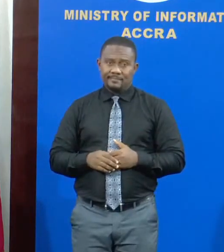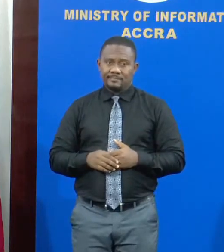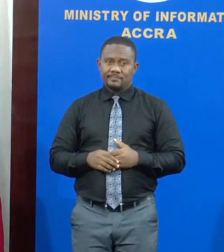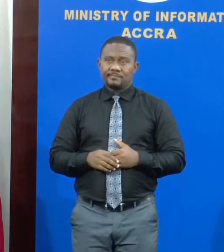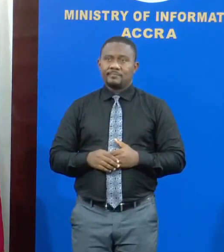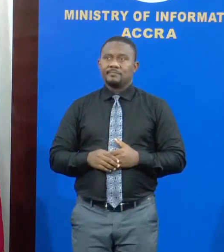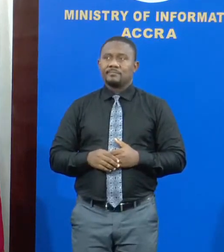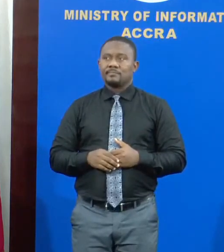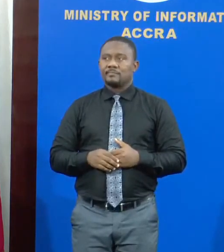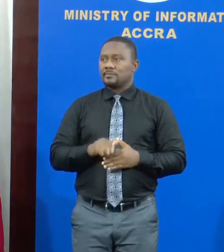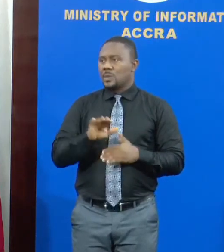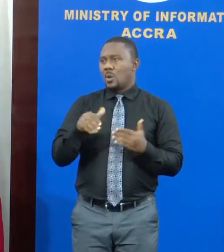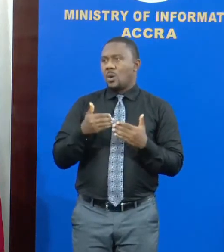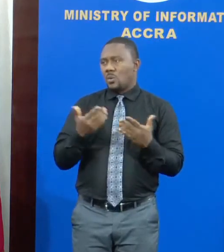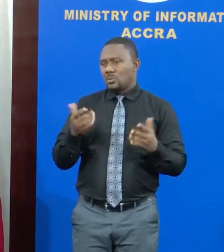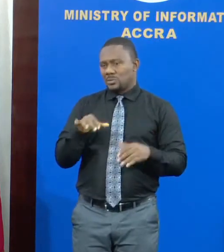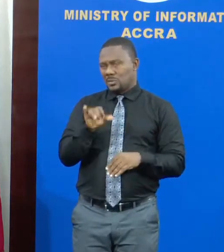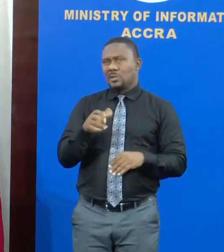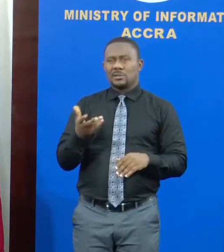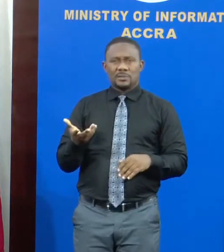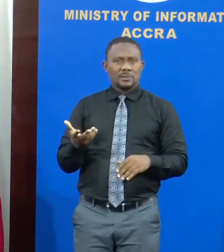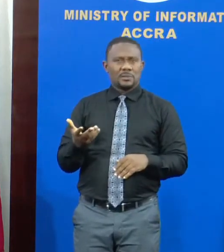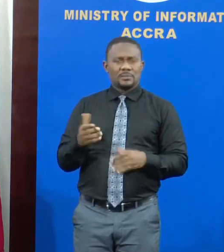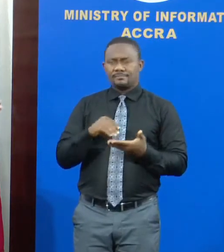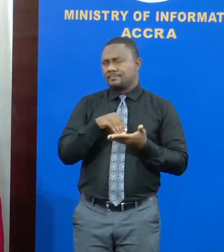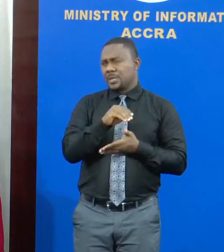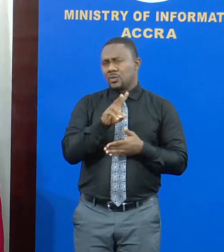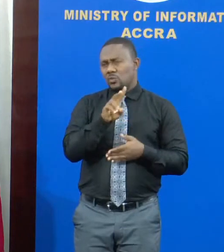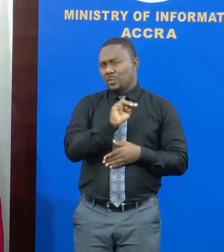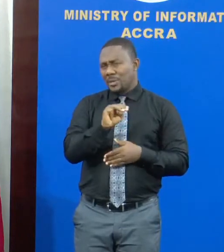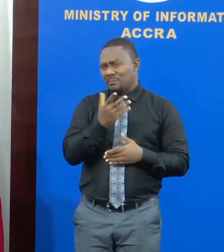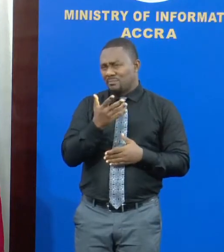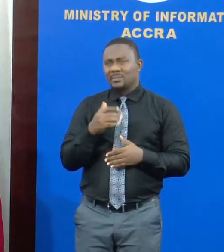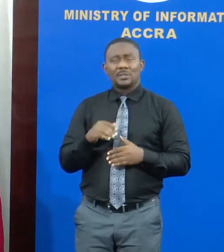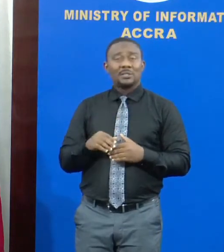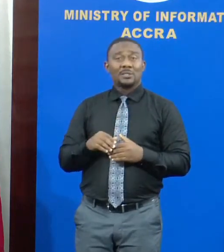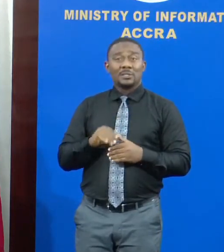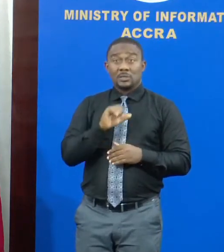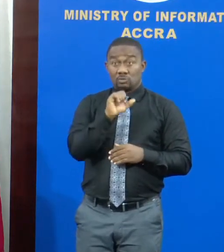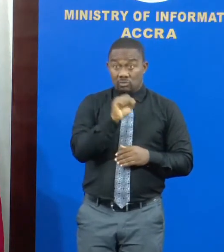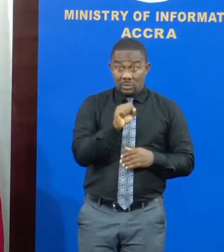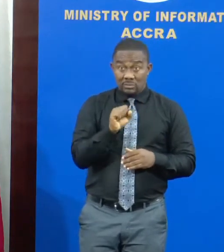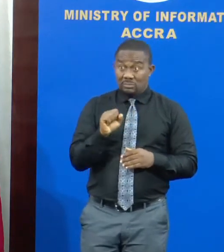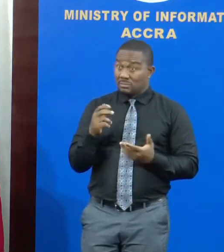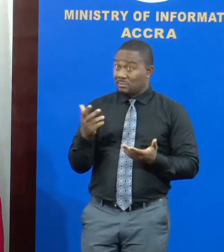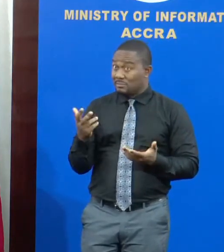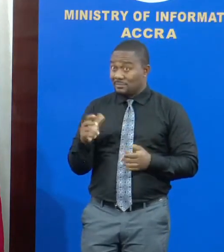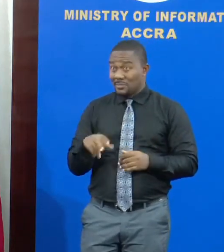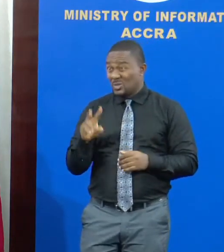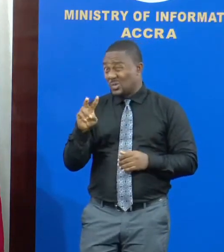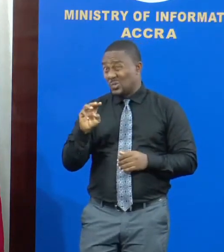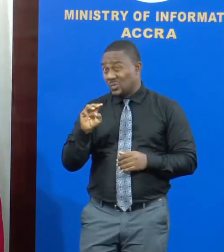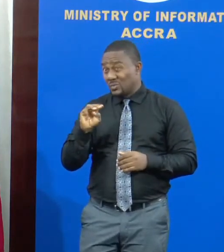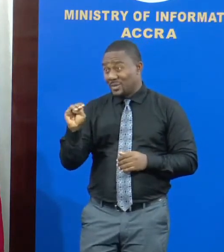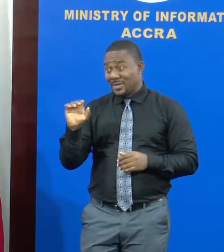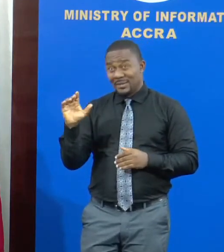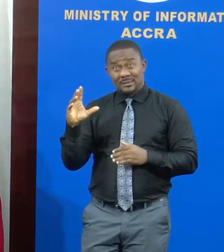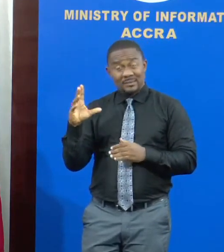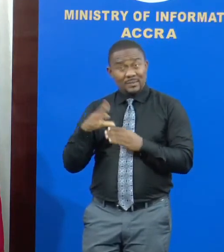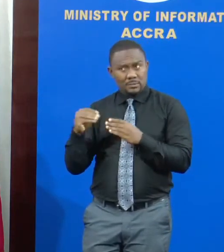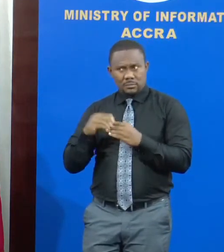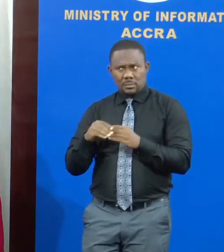that is going to, we're going to go from paying almost $2 million to about 2 million Ghana cedis.